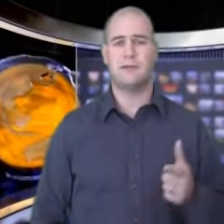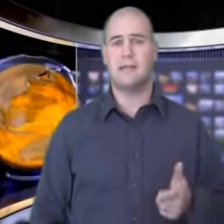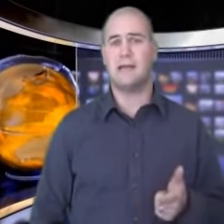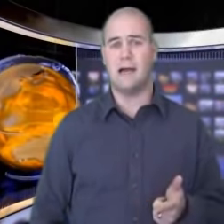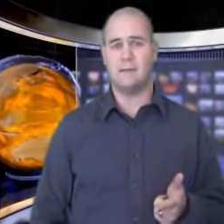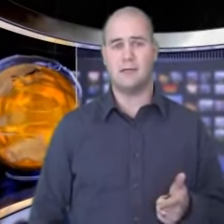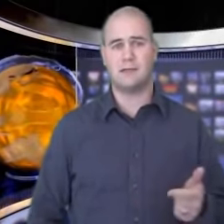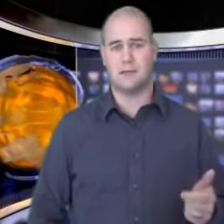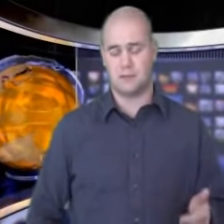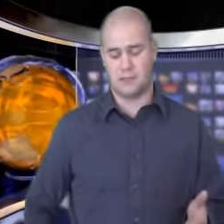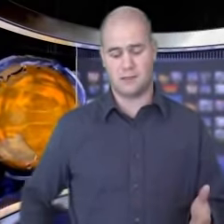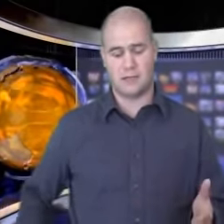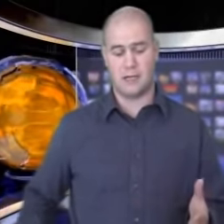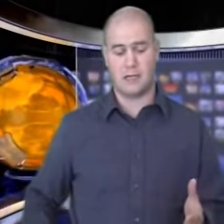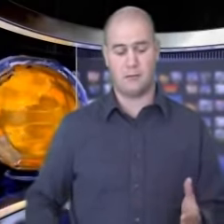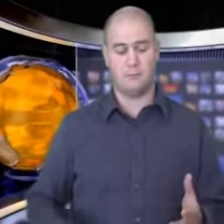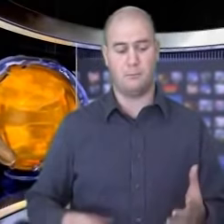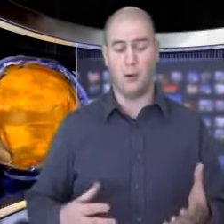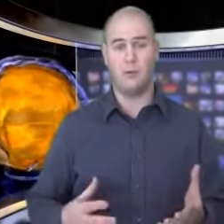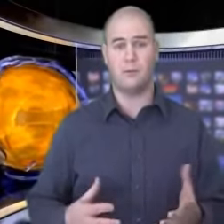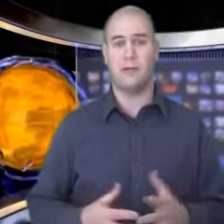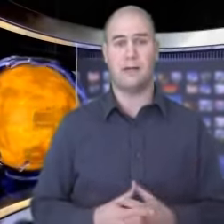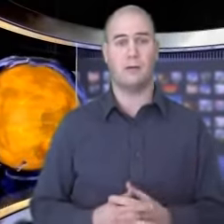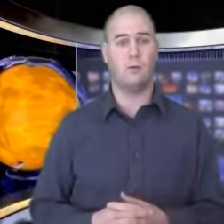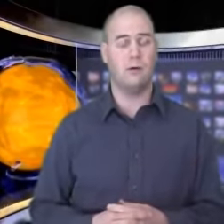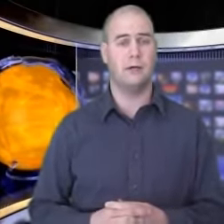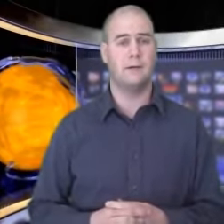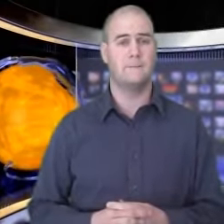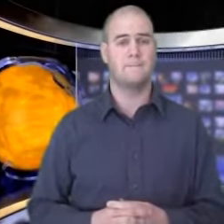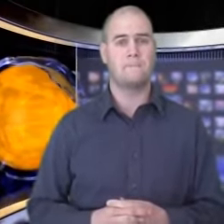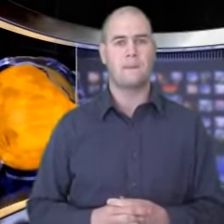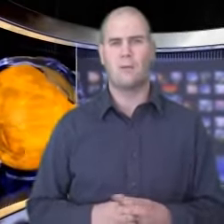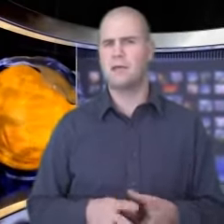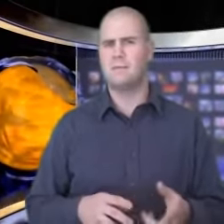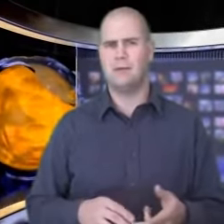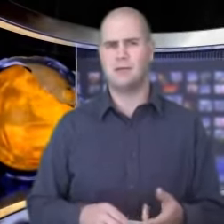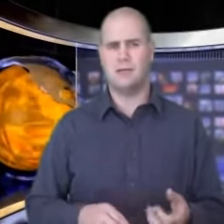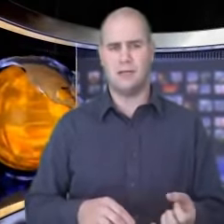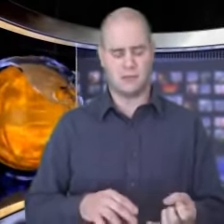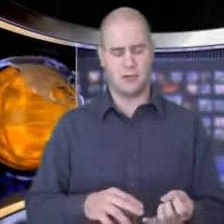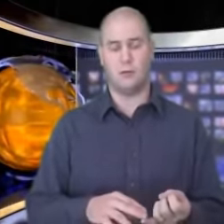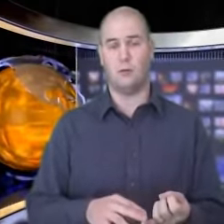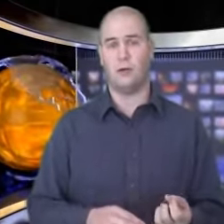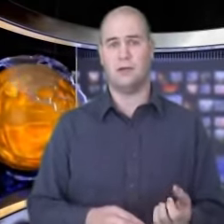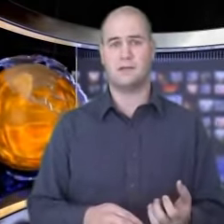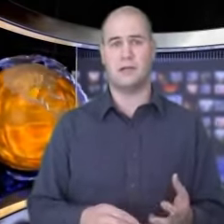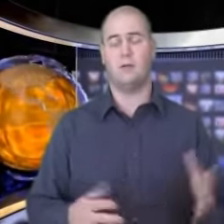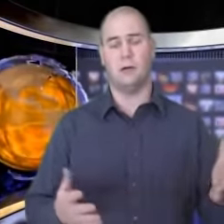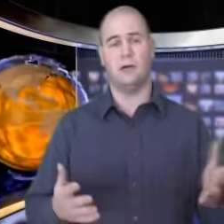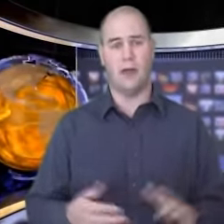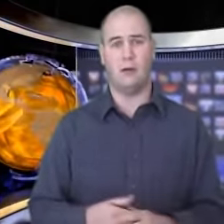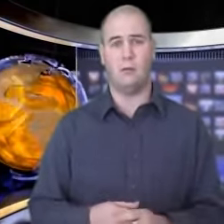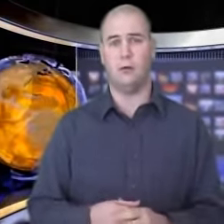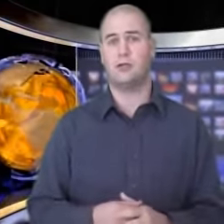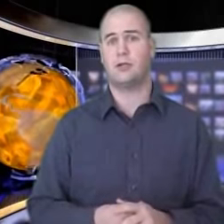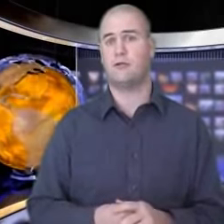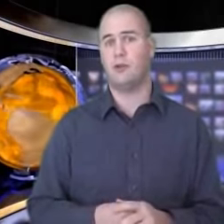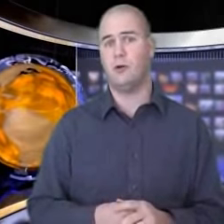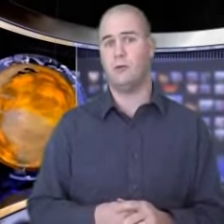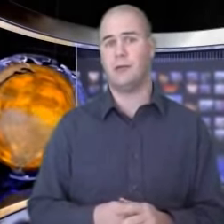an object, such as a boat made out of wood, we can measure the density of the wood and say, well, that wood should float because